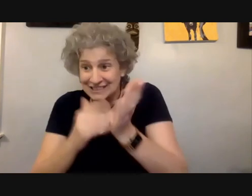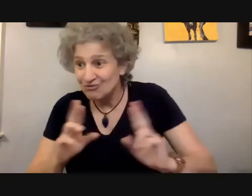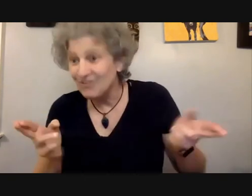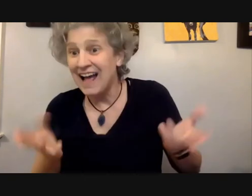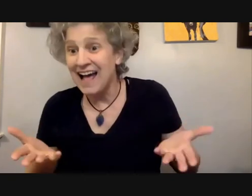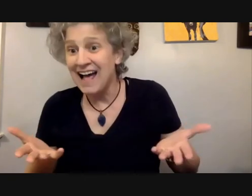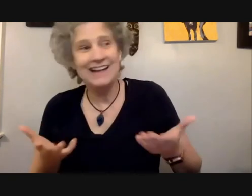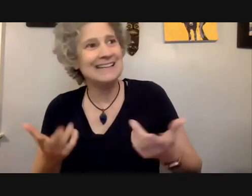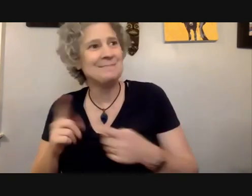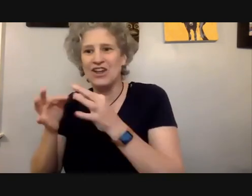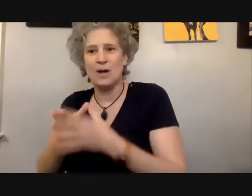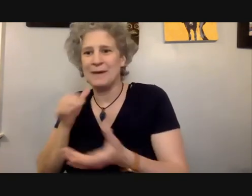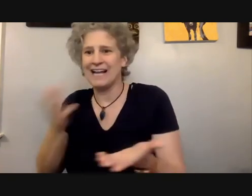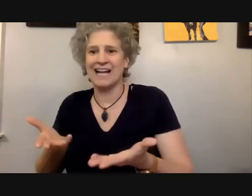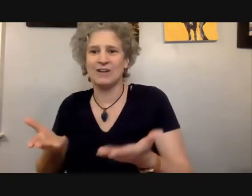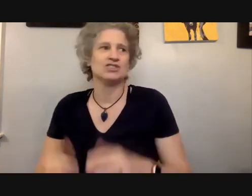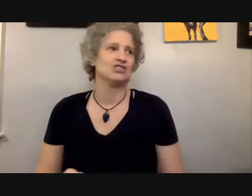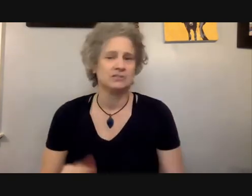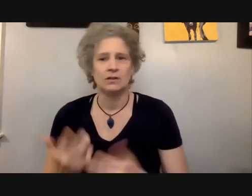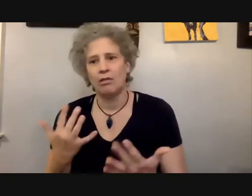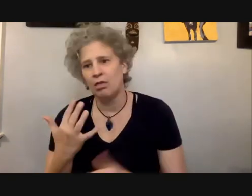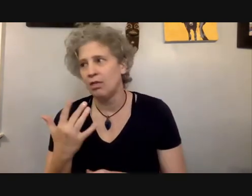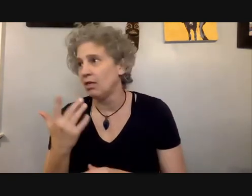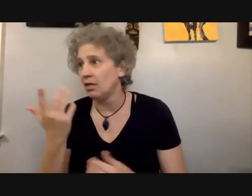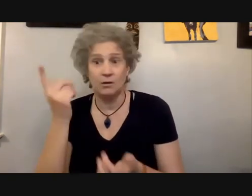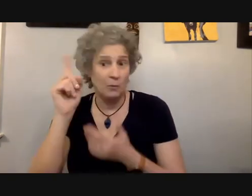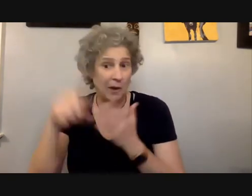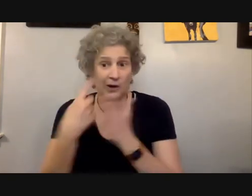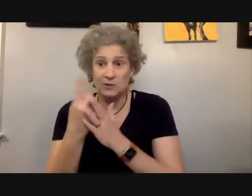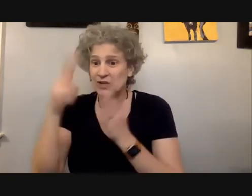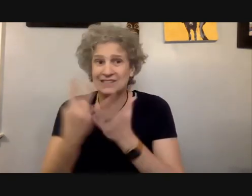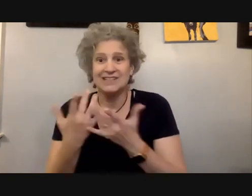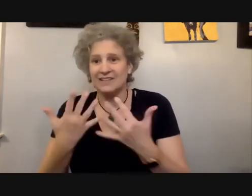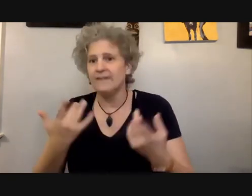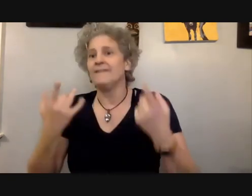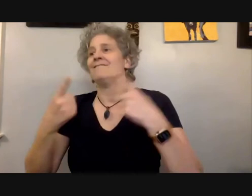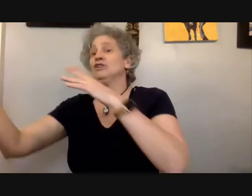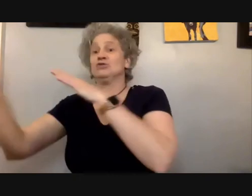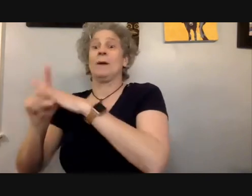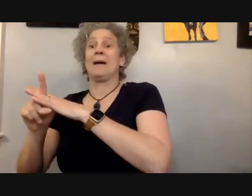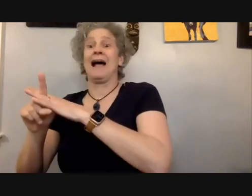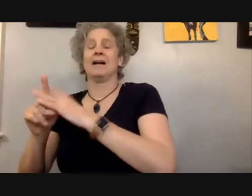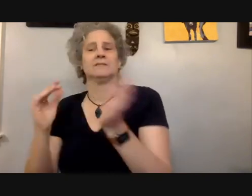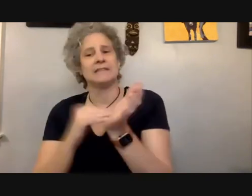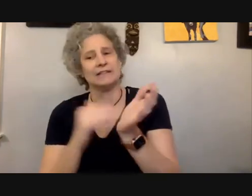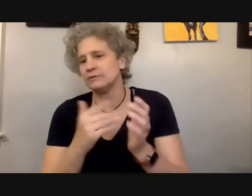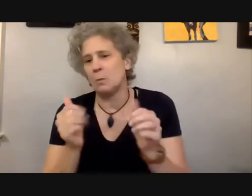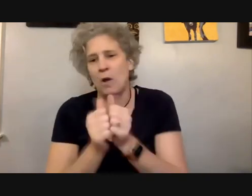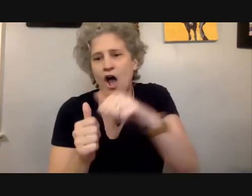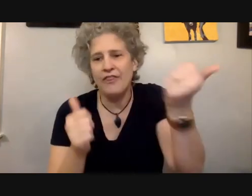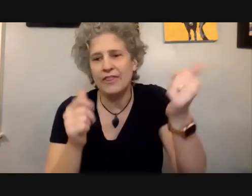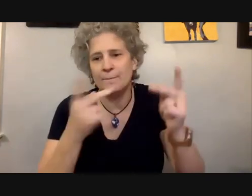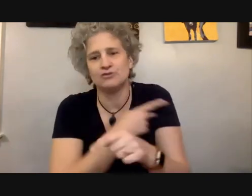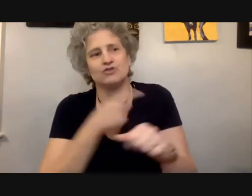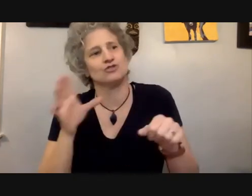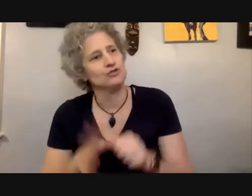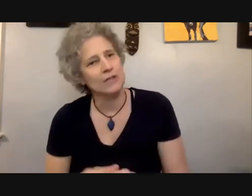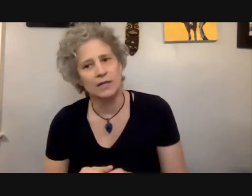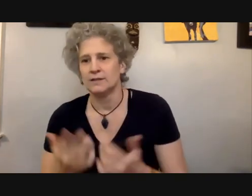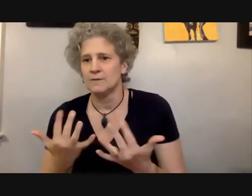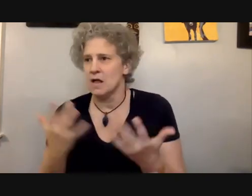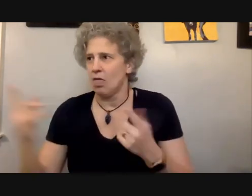up on the screen, which is fantastic if you're, for example, in an emergency room and a live interpreter hasn't been able to get there yet. Instead of waiting 1 or